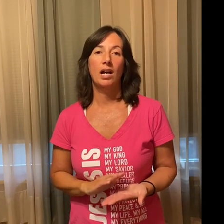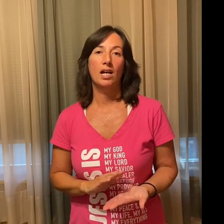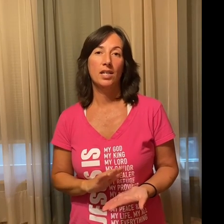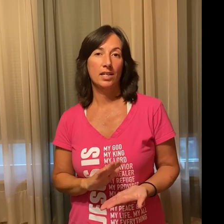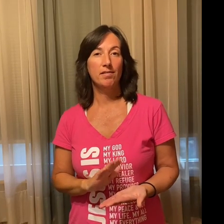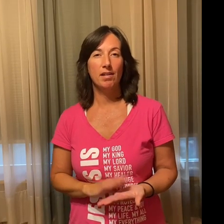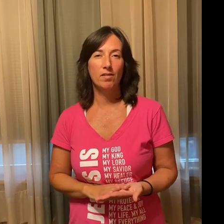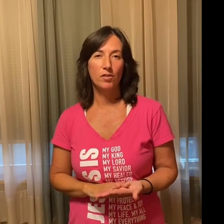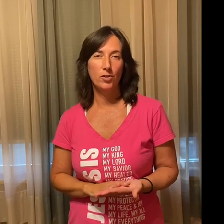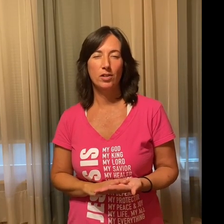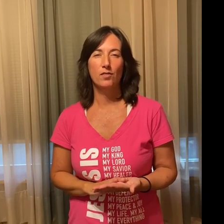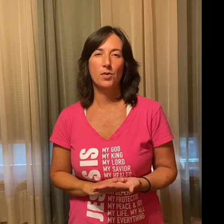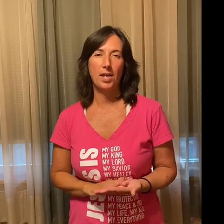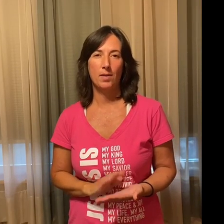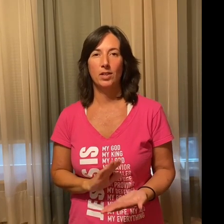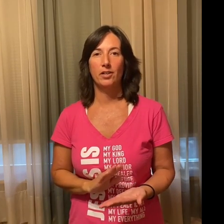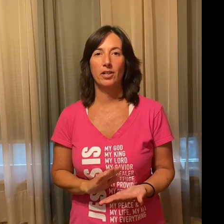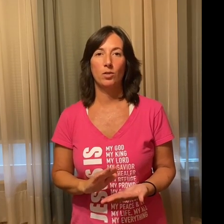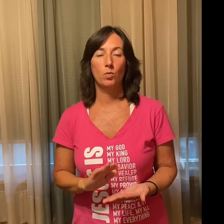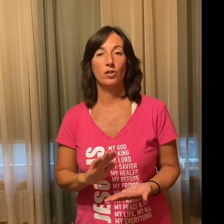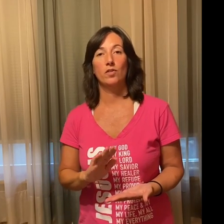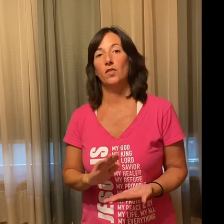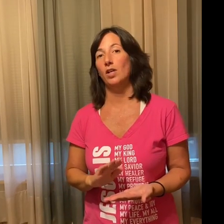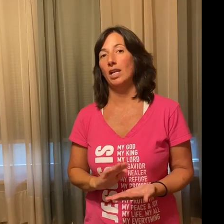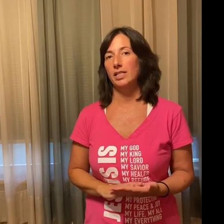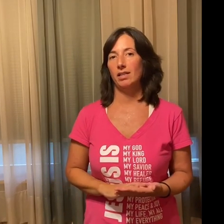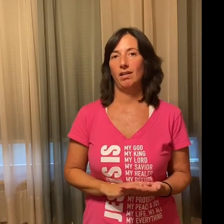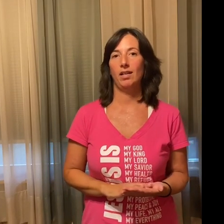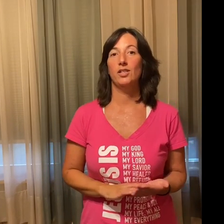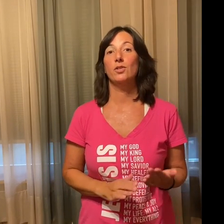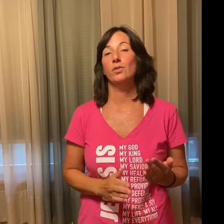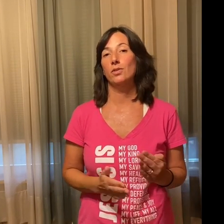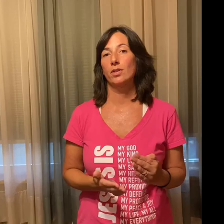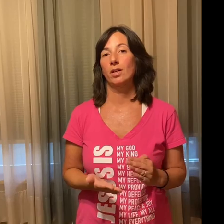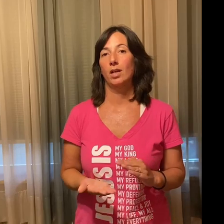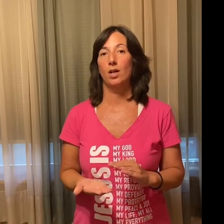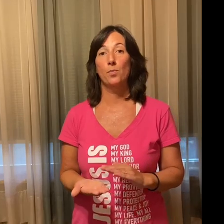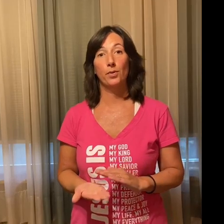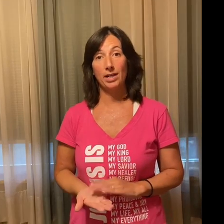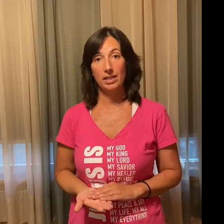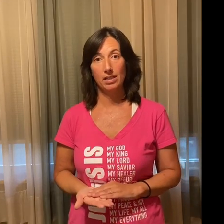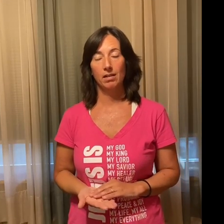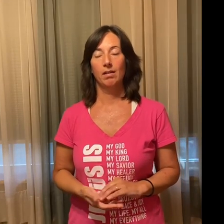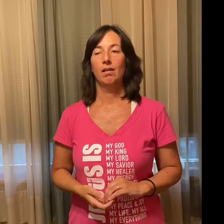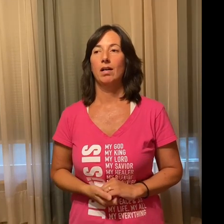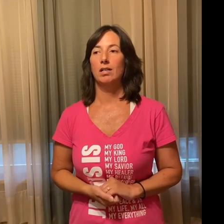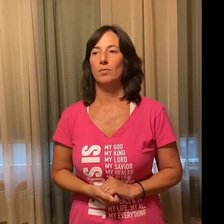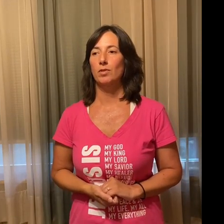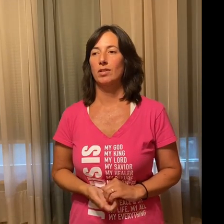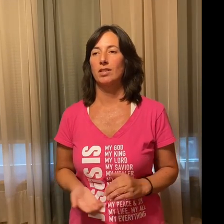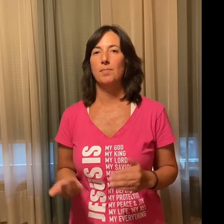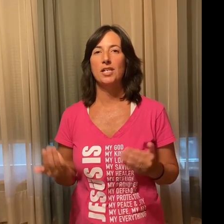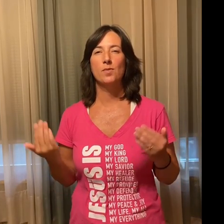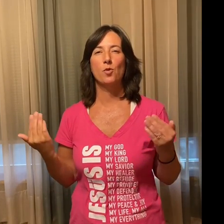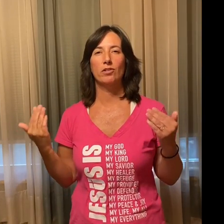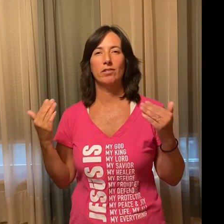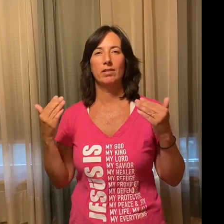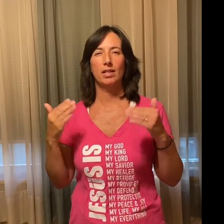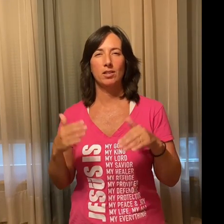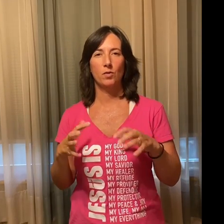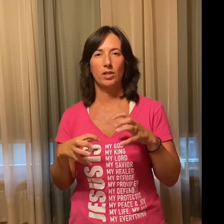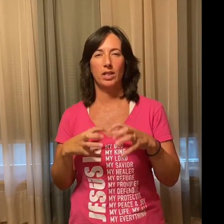So instead of using the vocabulary word for light, I use bright, because it makes